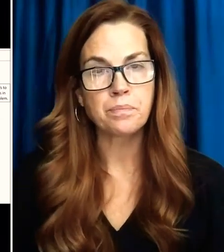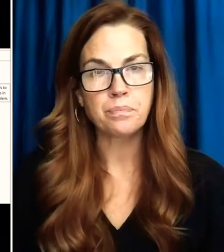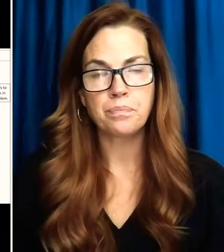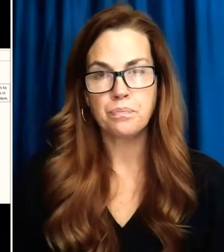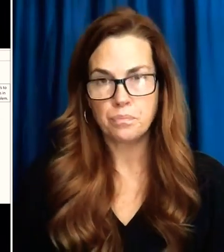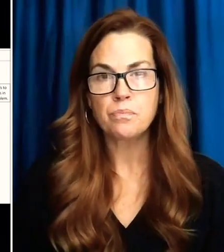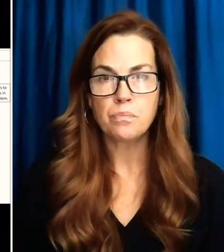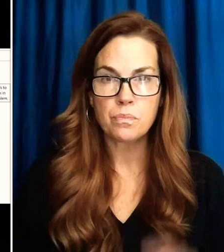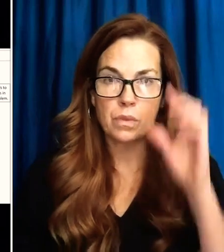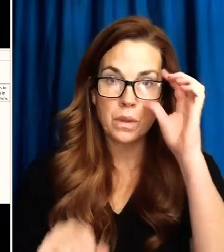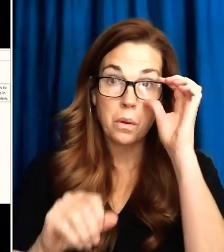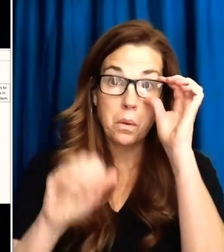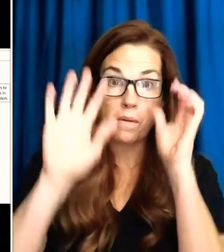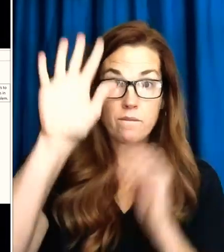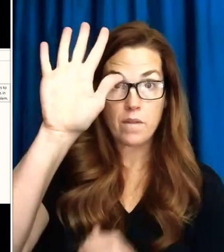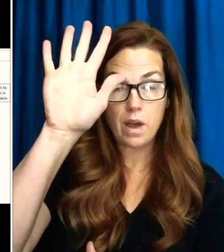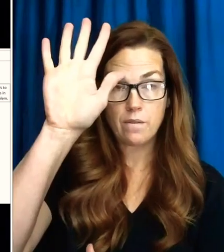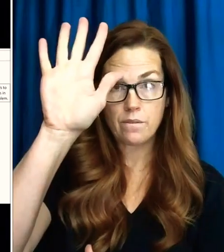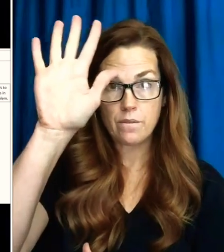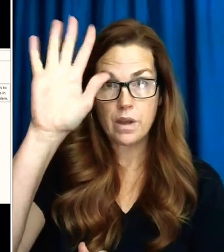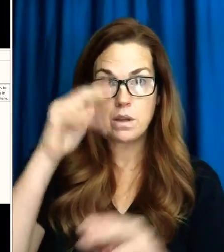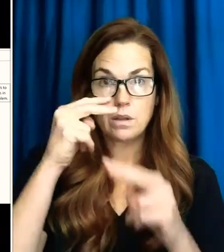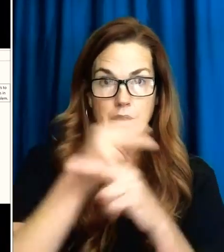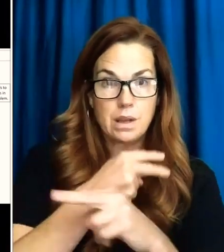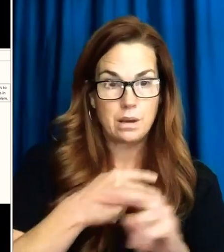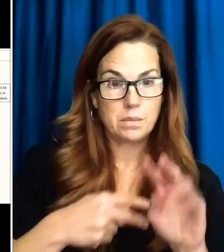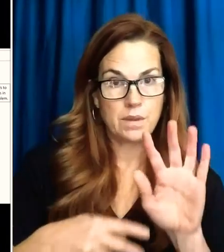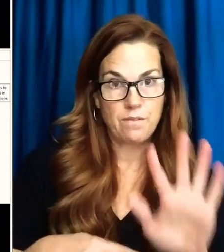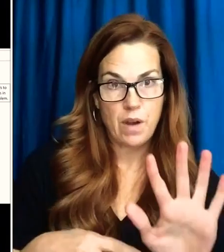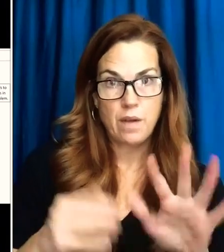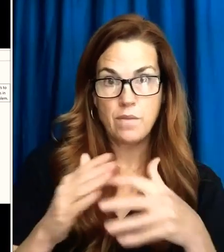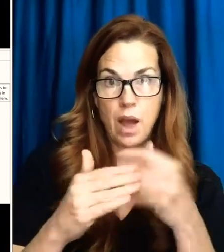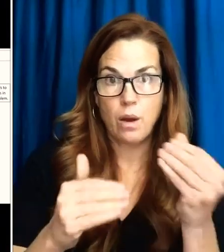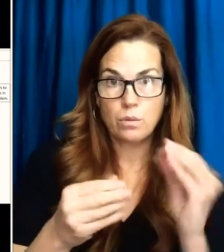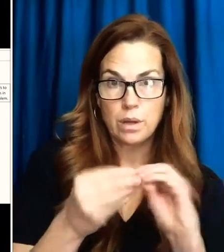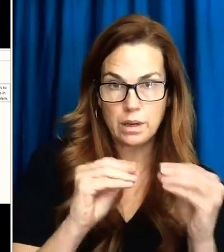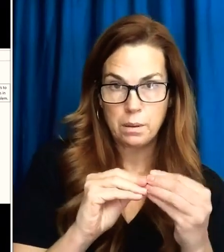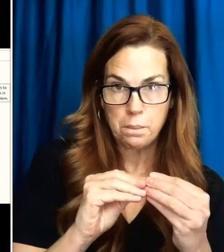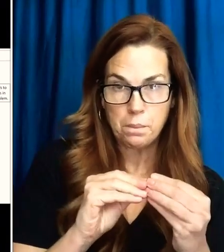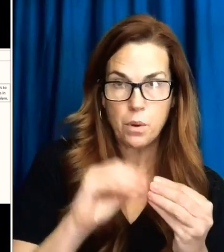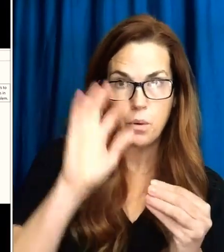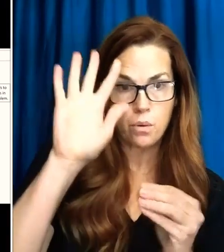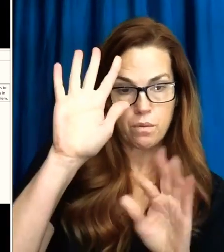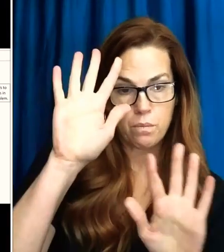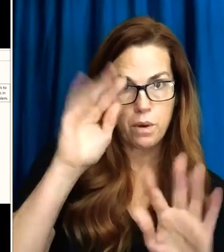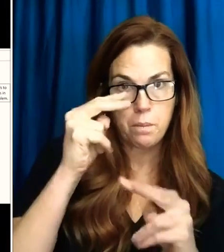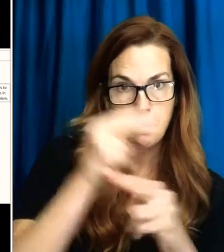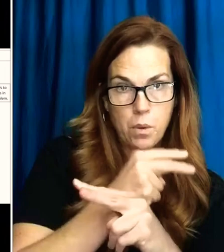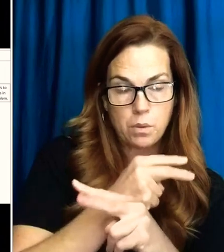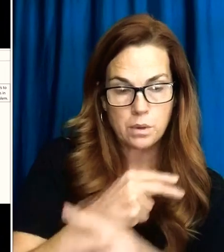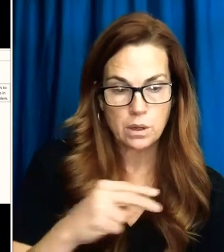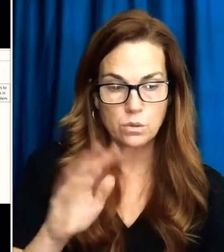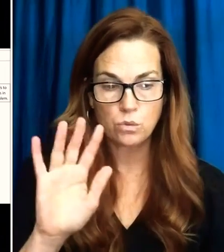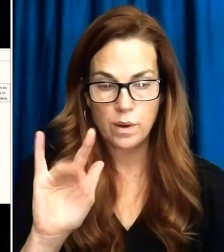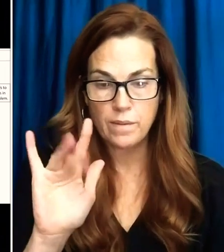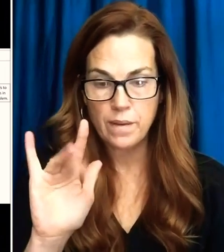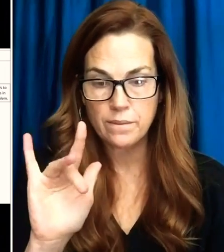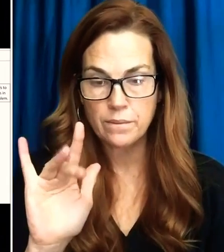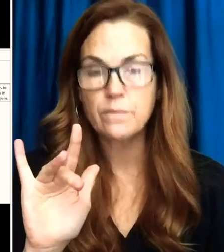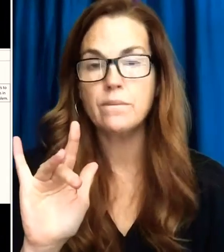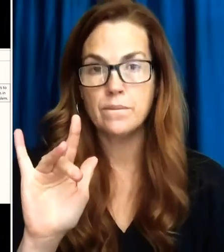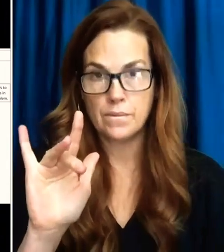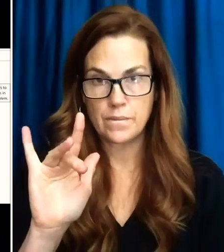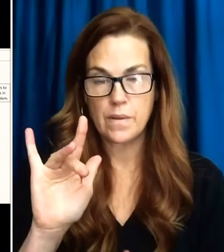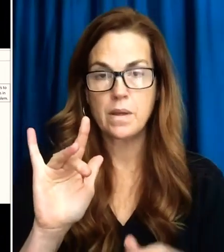5 times 5 to give me 25. Then I subtract. 30 minus 25 gives me